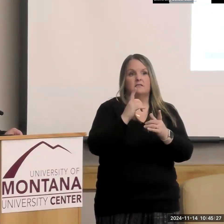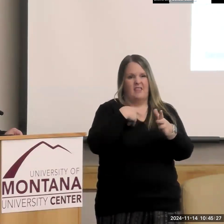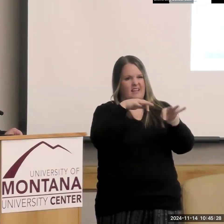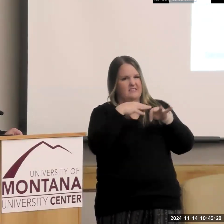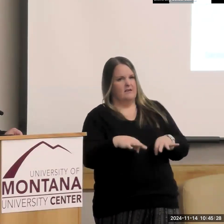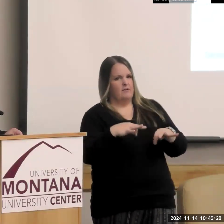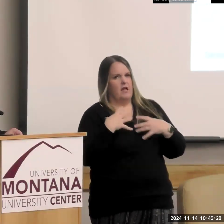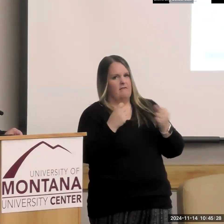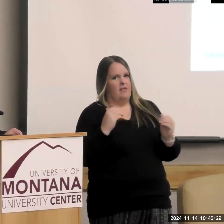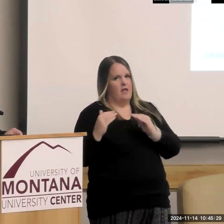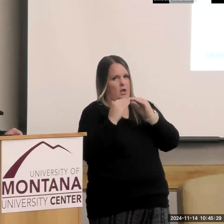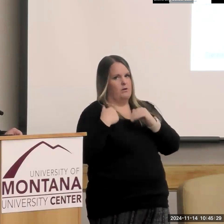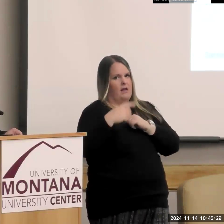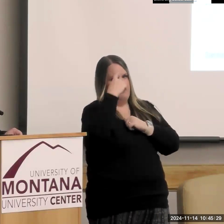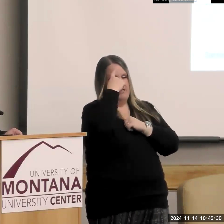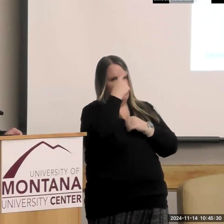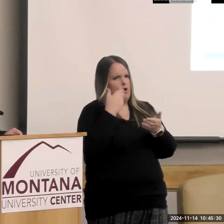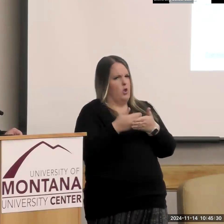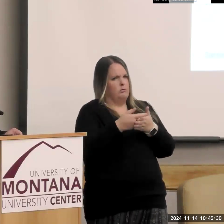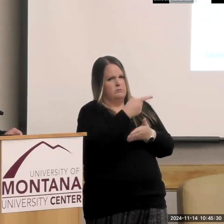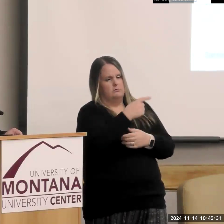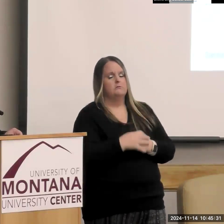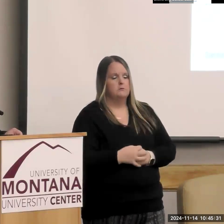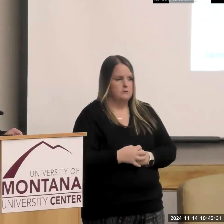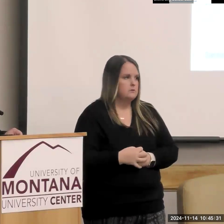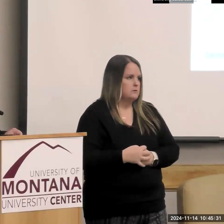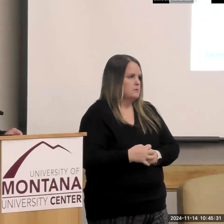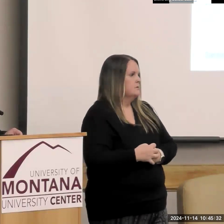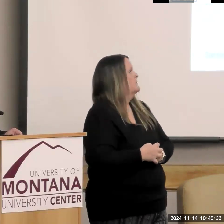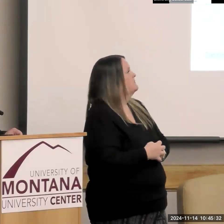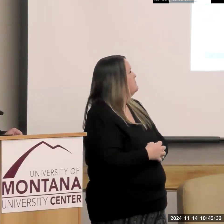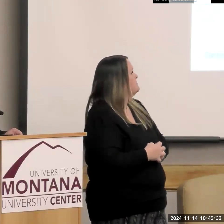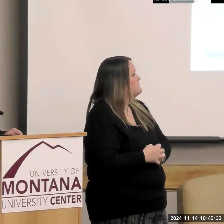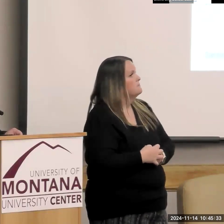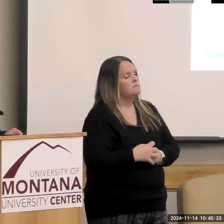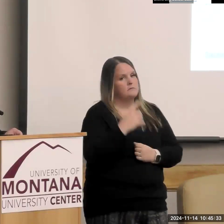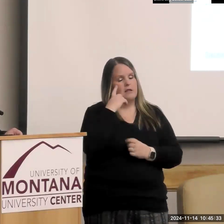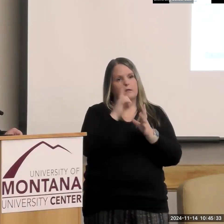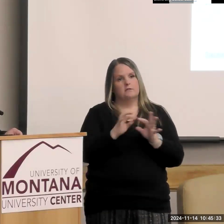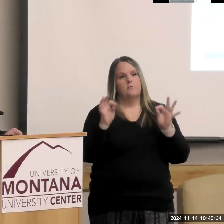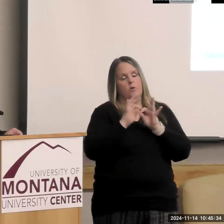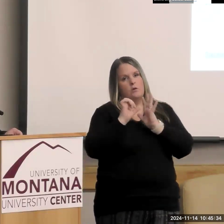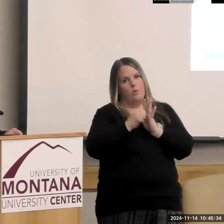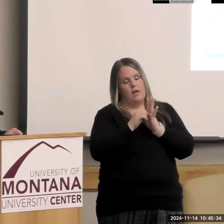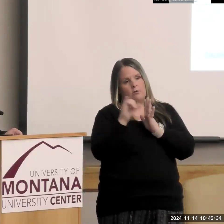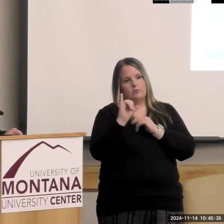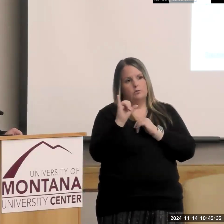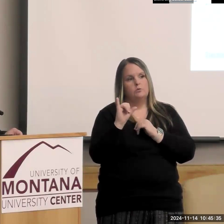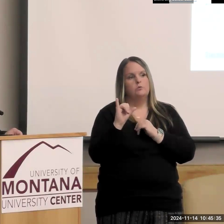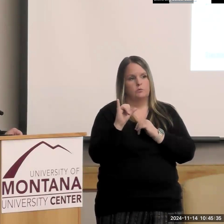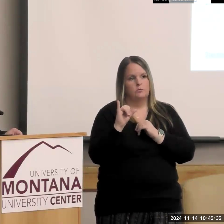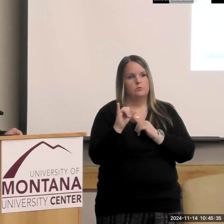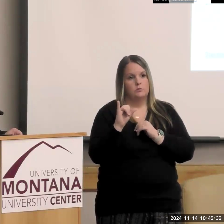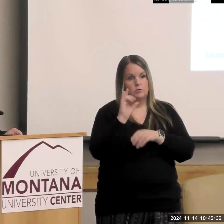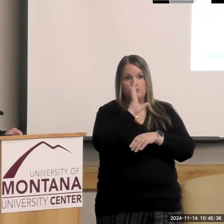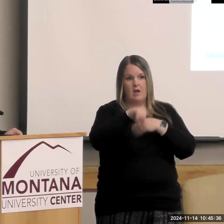equity, I think. Very close to it, right? And I think it's important to point out that point about